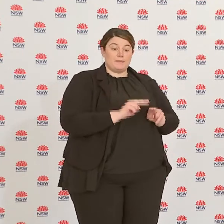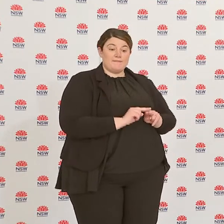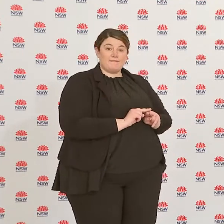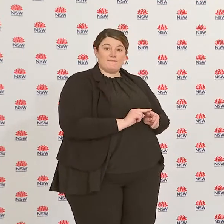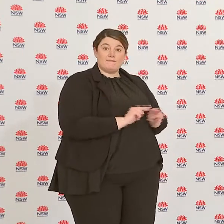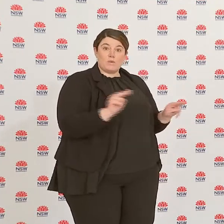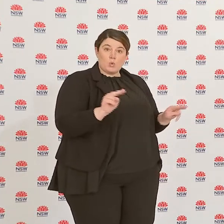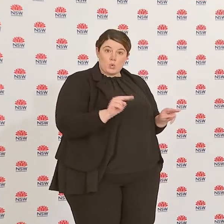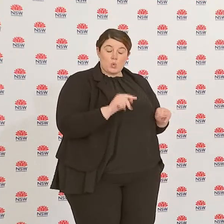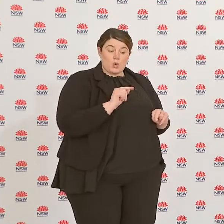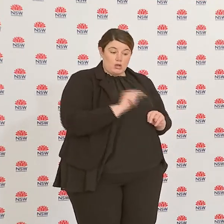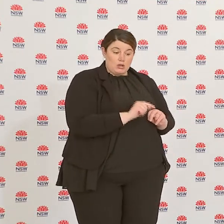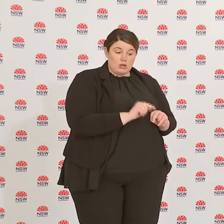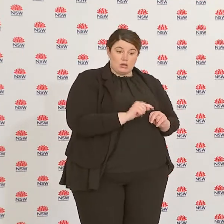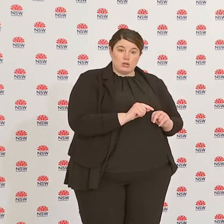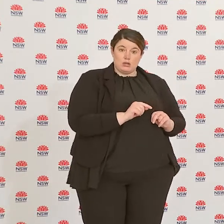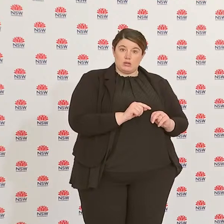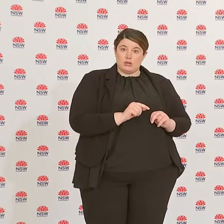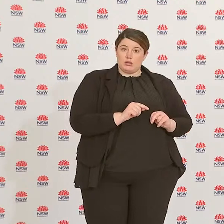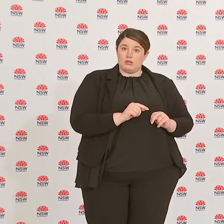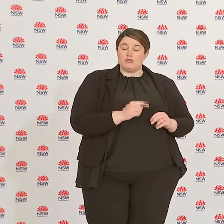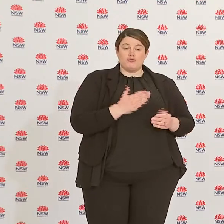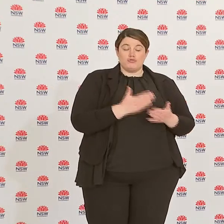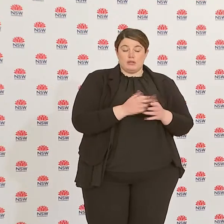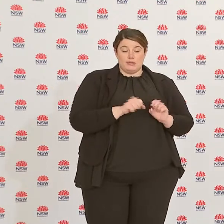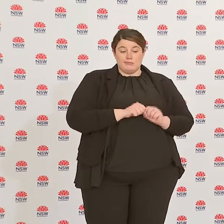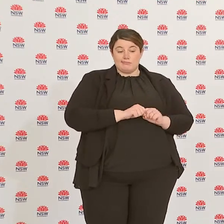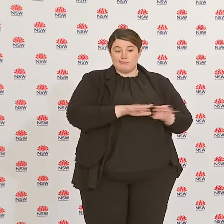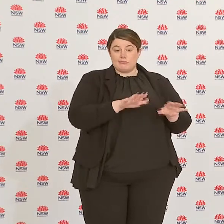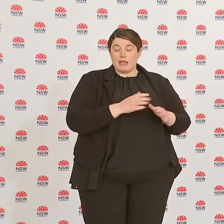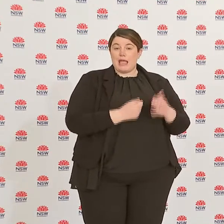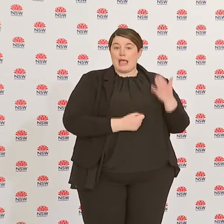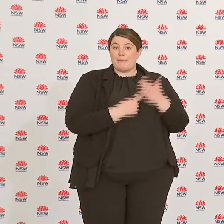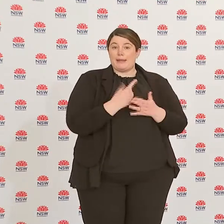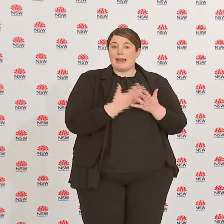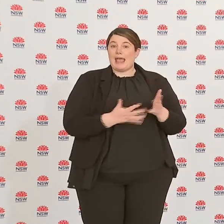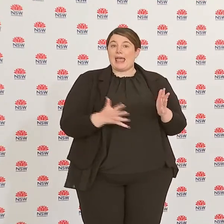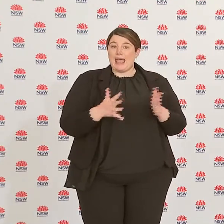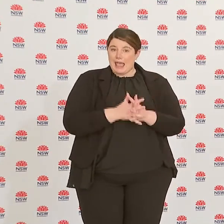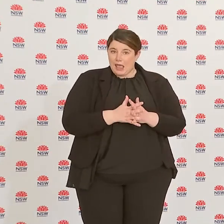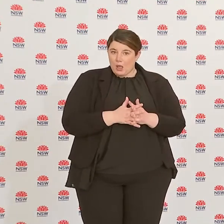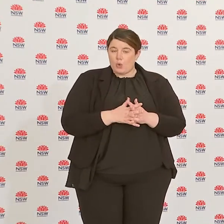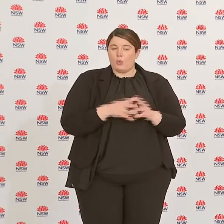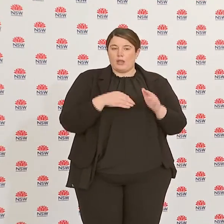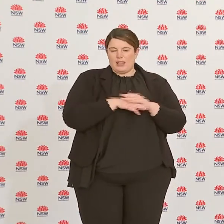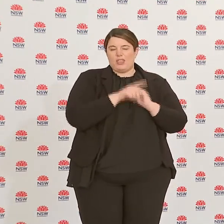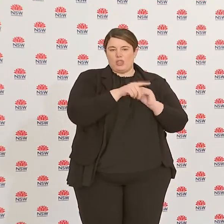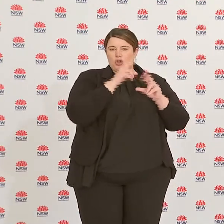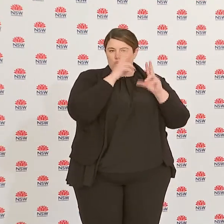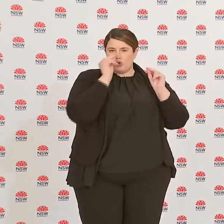off effectively a super spreading event that occurred actually in the aged care facility.